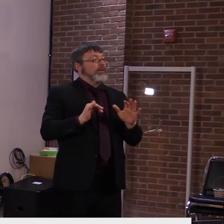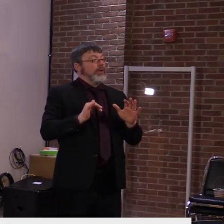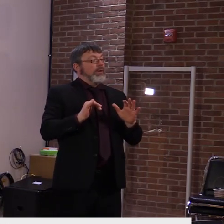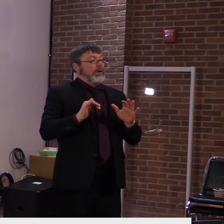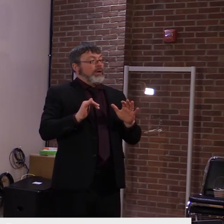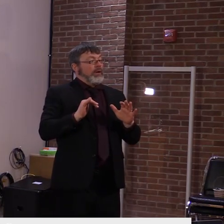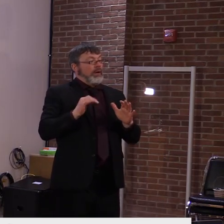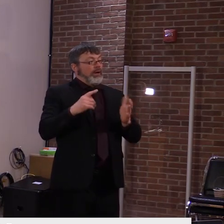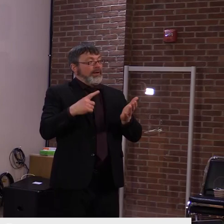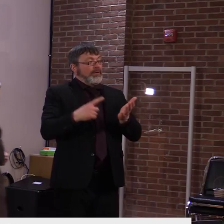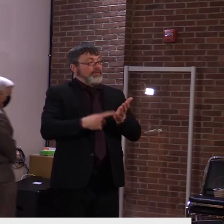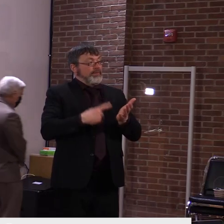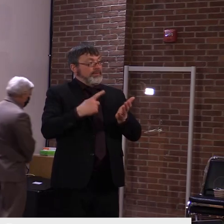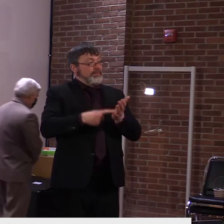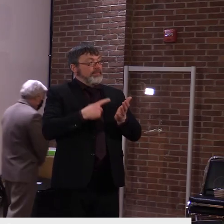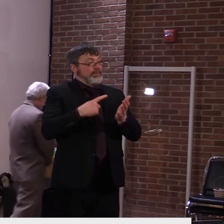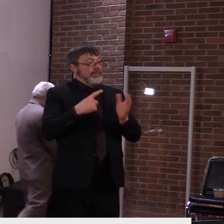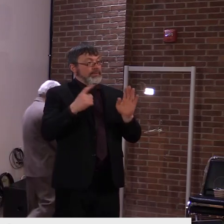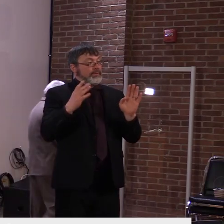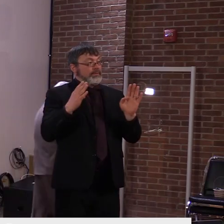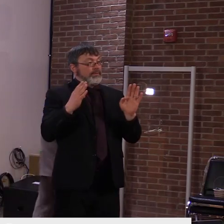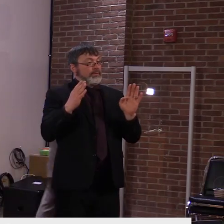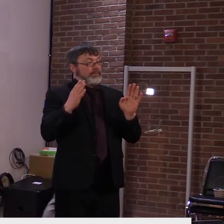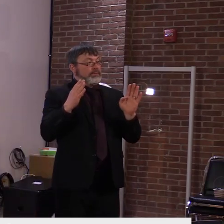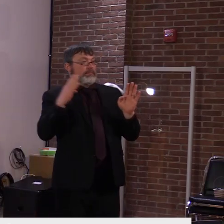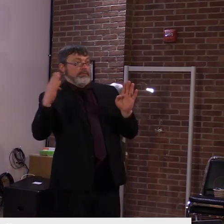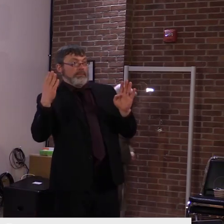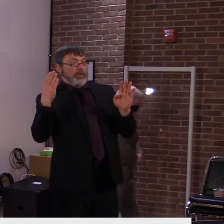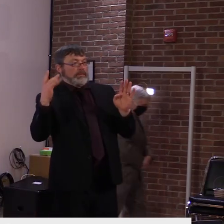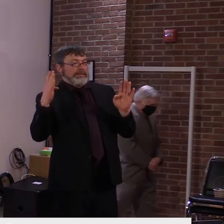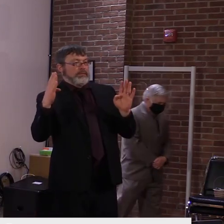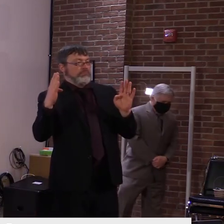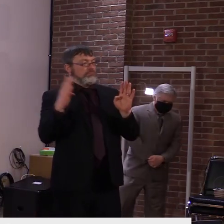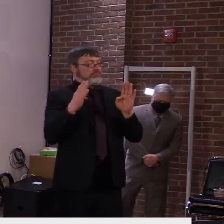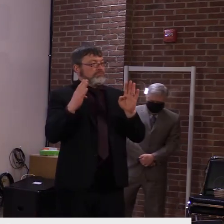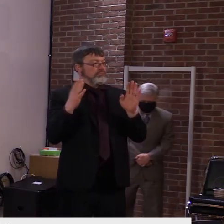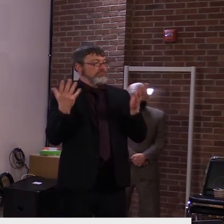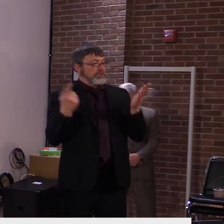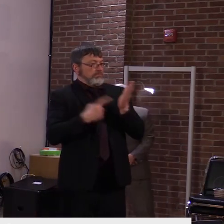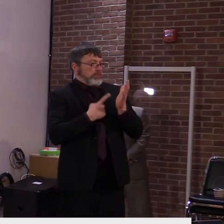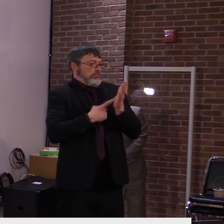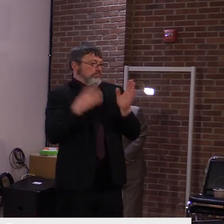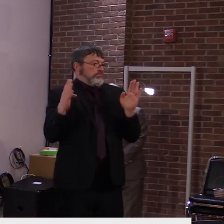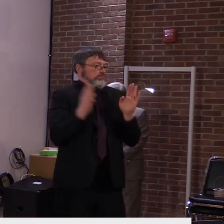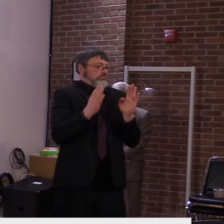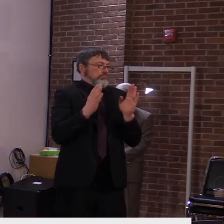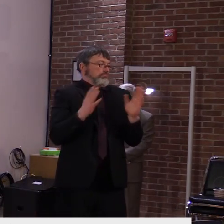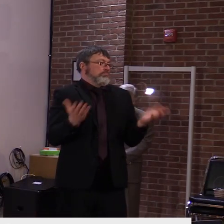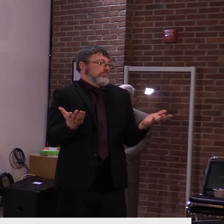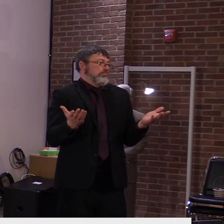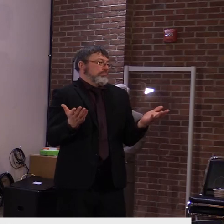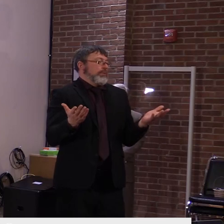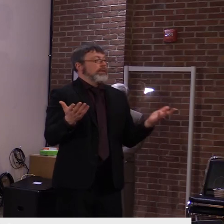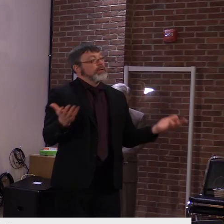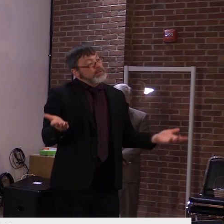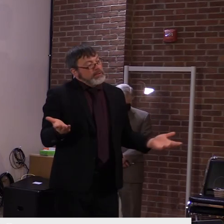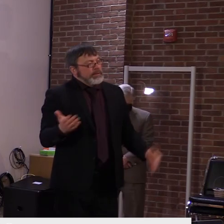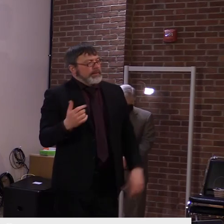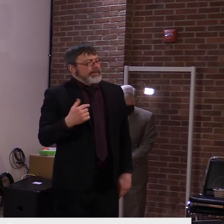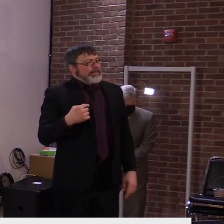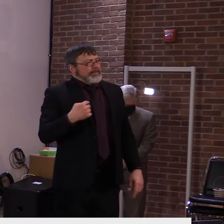of people will develop symptoms in a shorter period of time. I guess I would submit that if